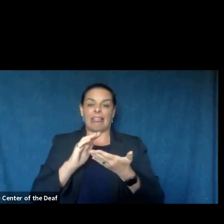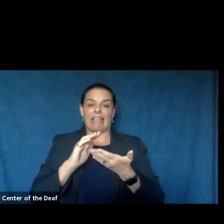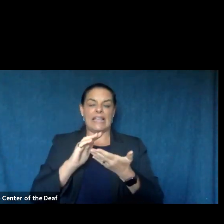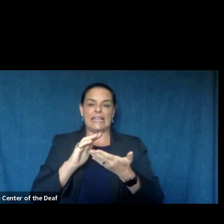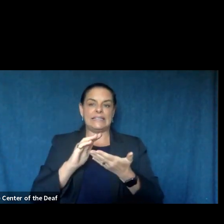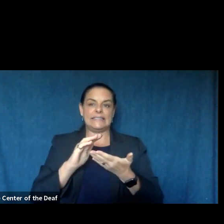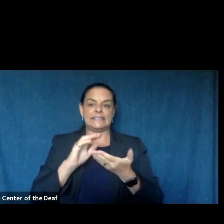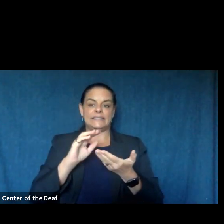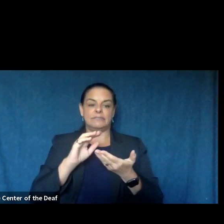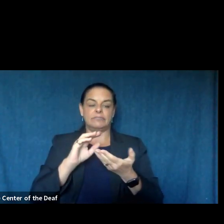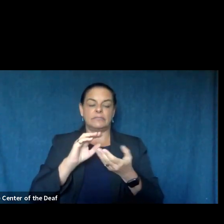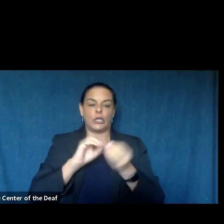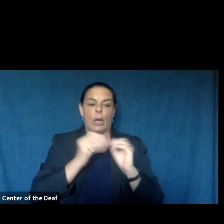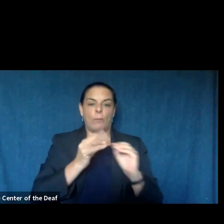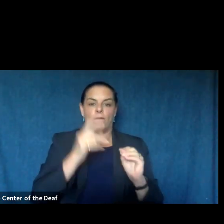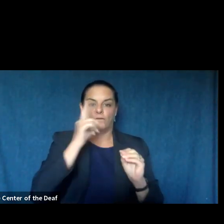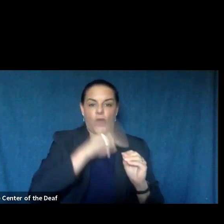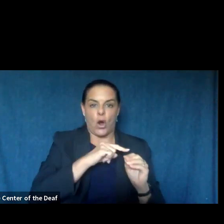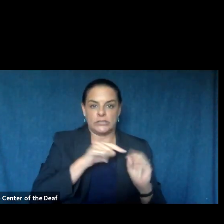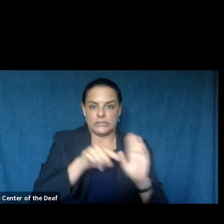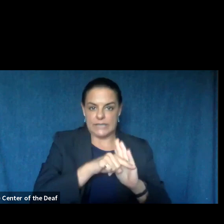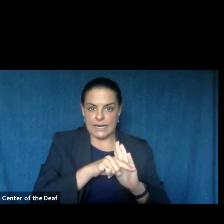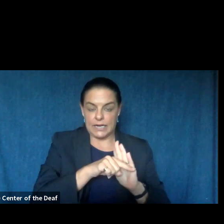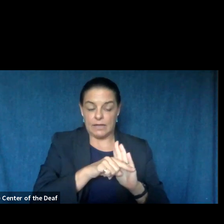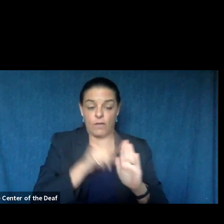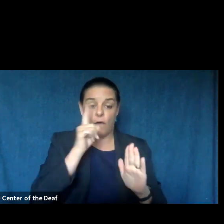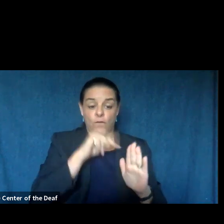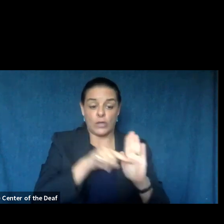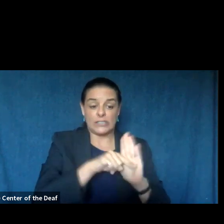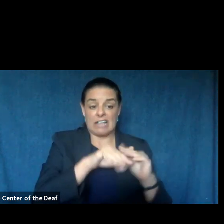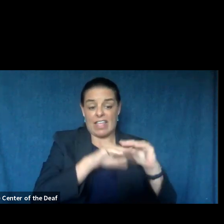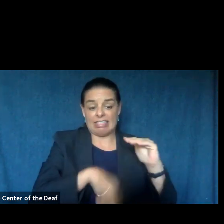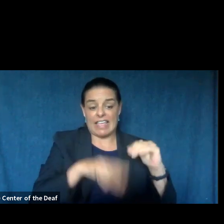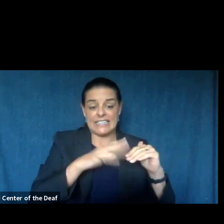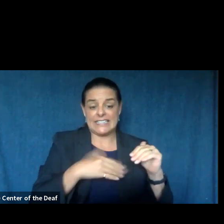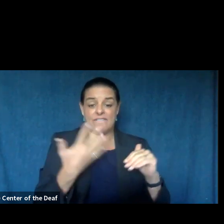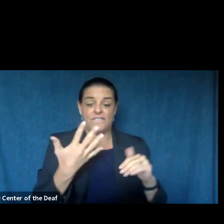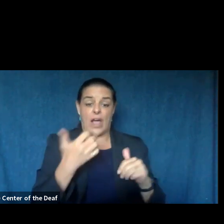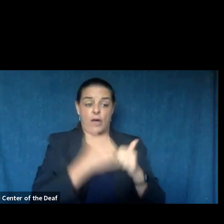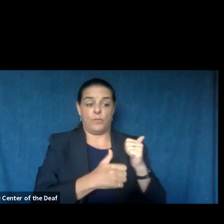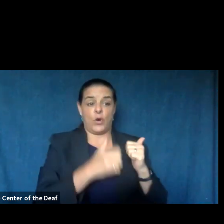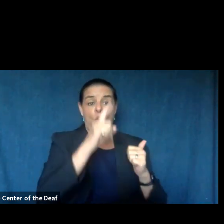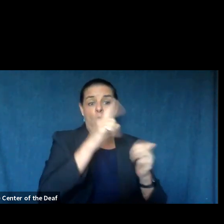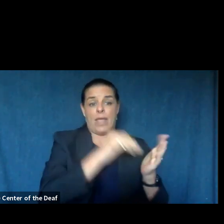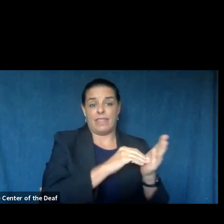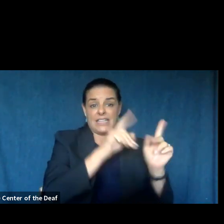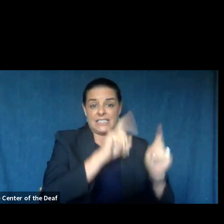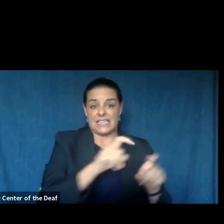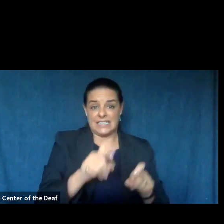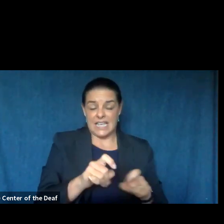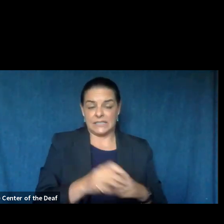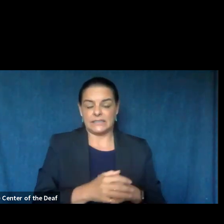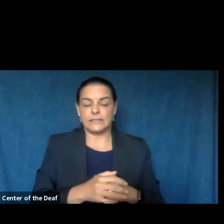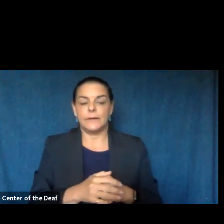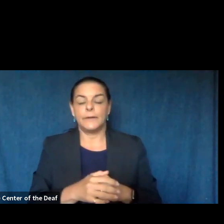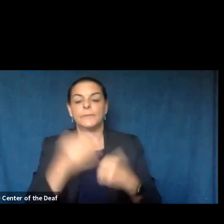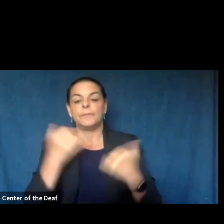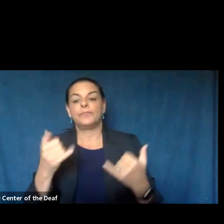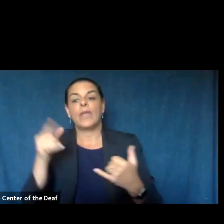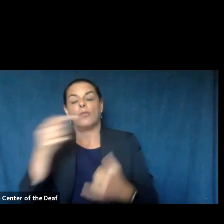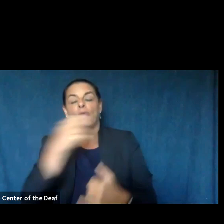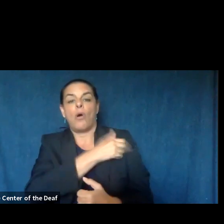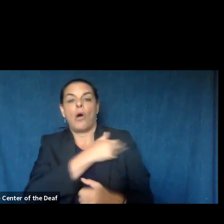tests. And we can anticipate that the false negative rate is less than 5 per 1,000 tests performed. Now more about the hospital